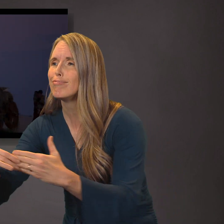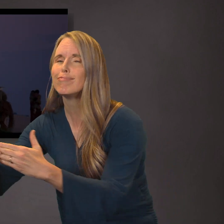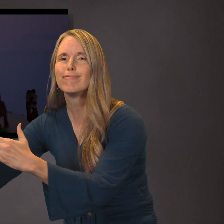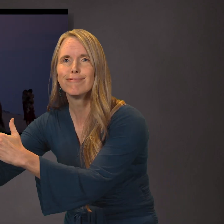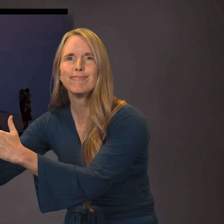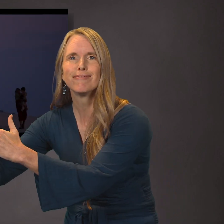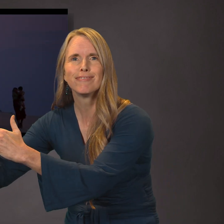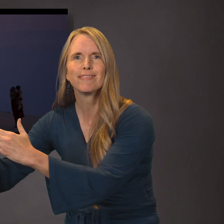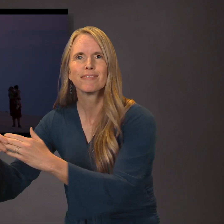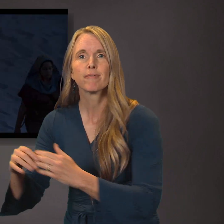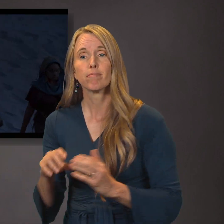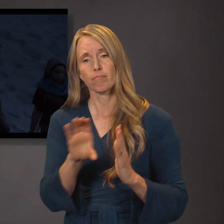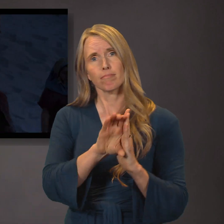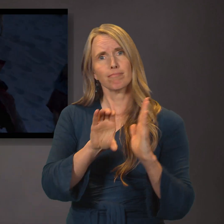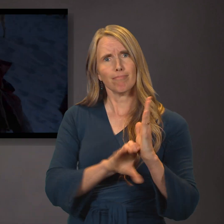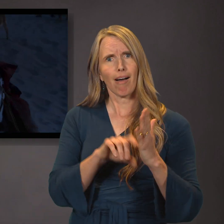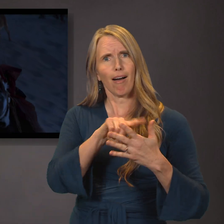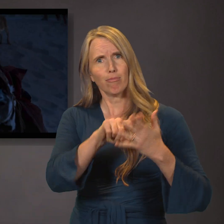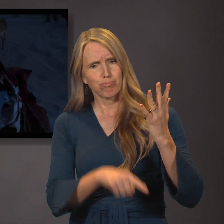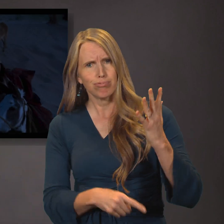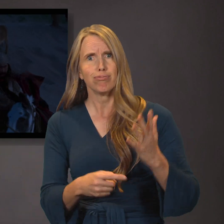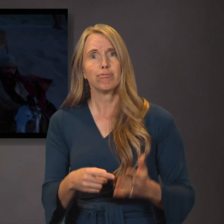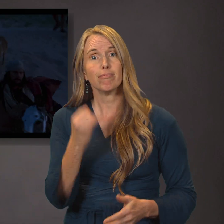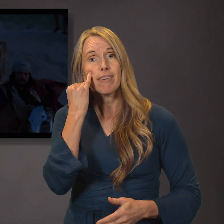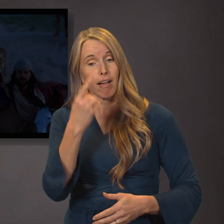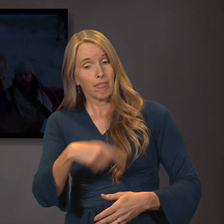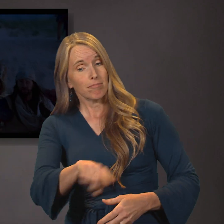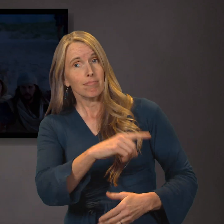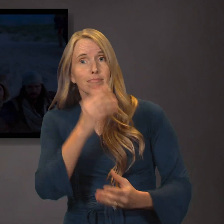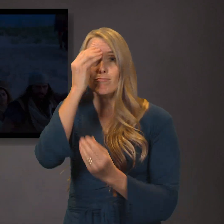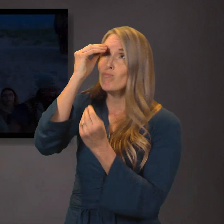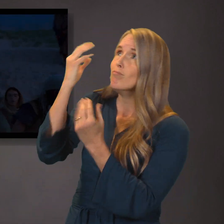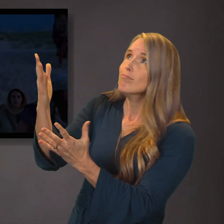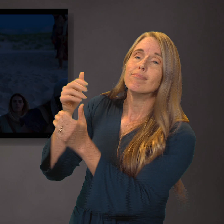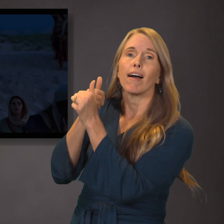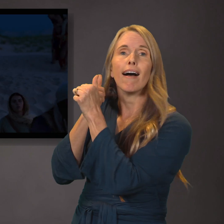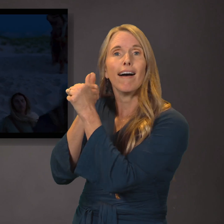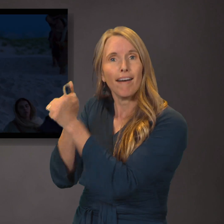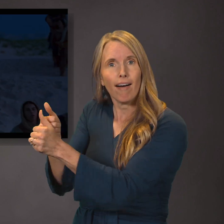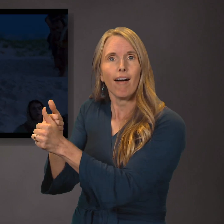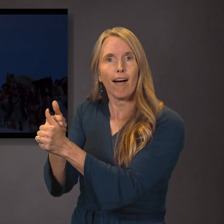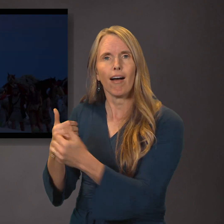And I will prepare the way before you, if it so be that ye shall keep my commandments.